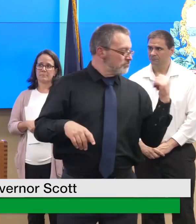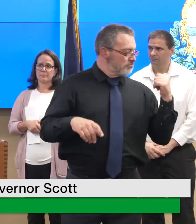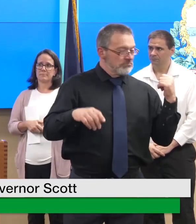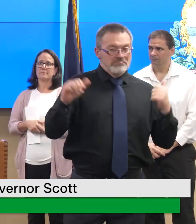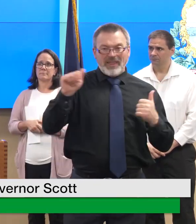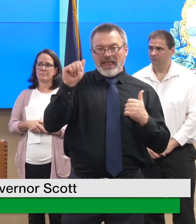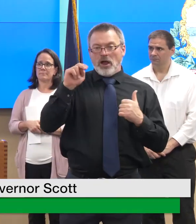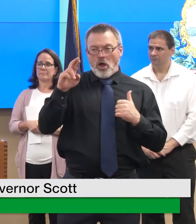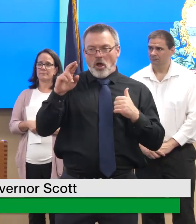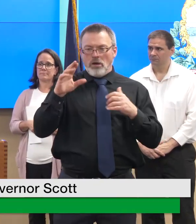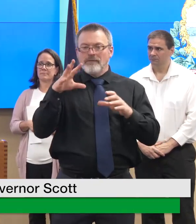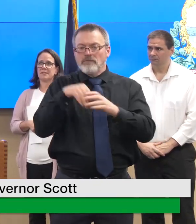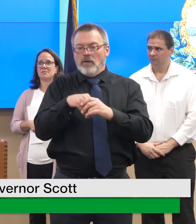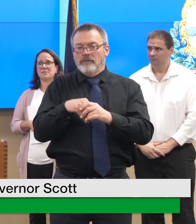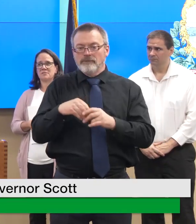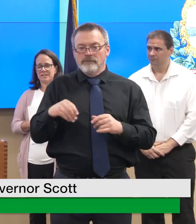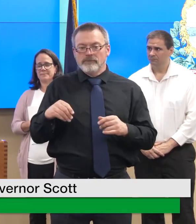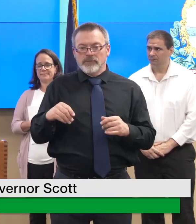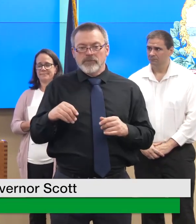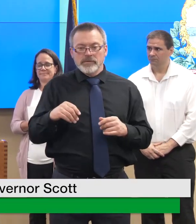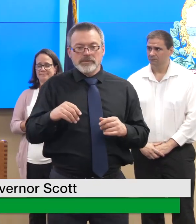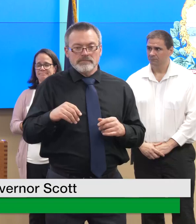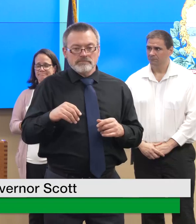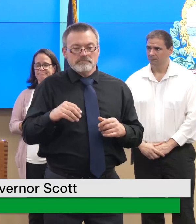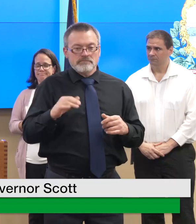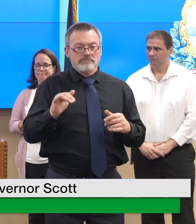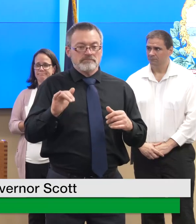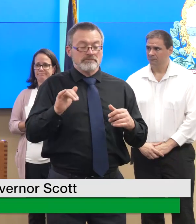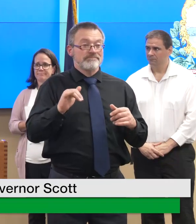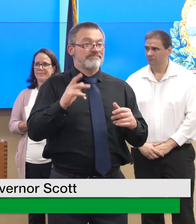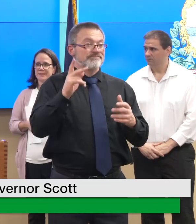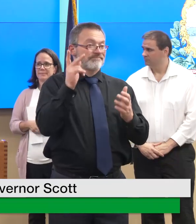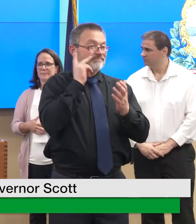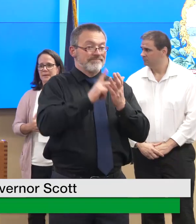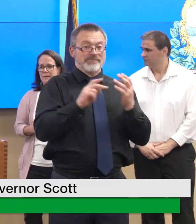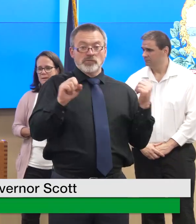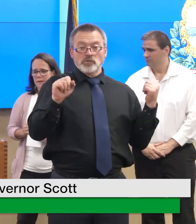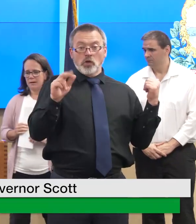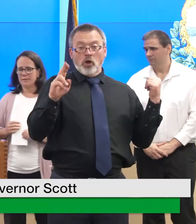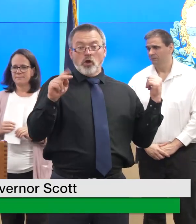Secretary Saunders and others, and Dr. Levine.